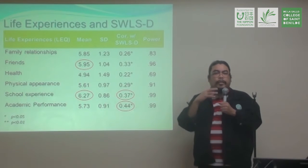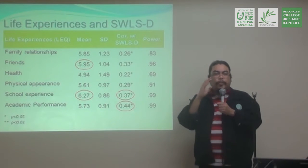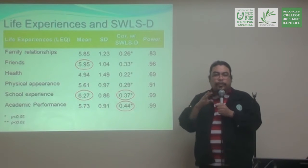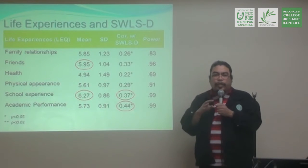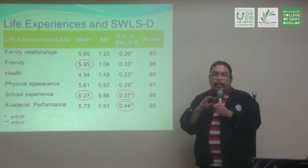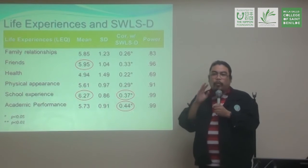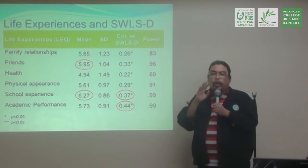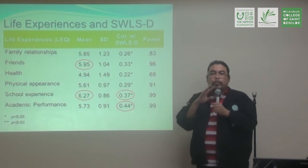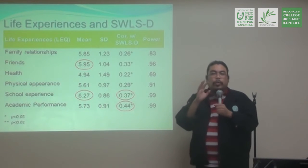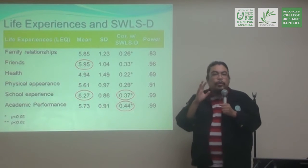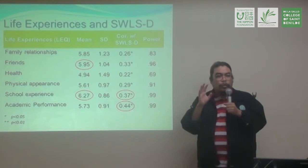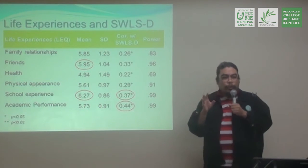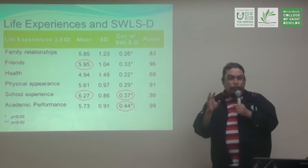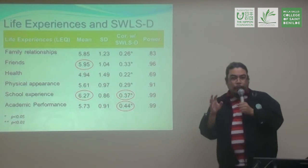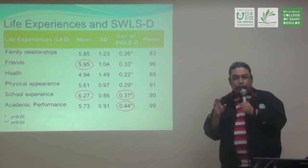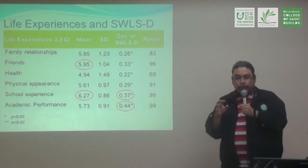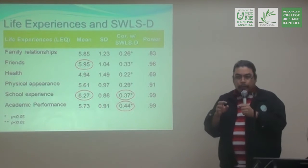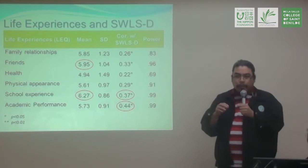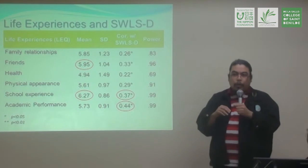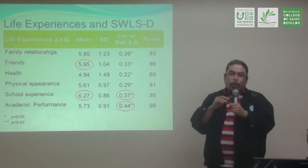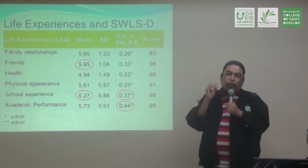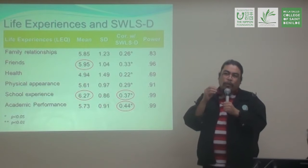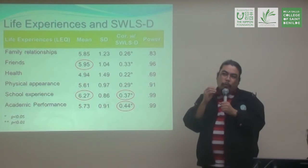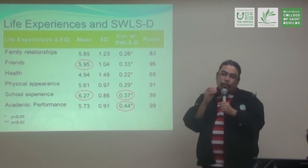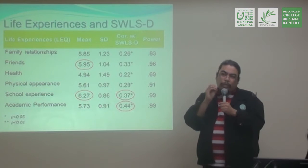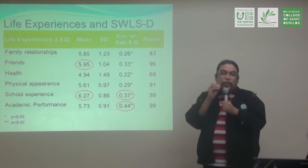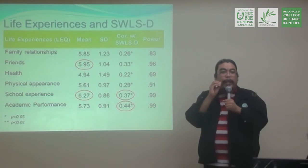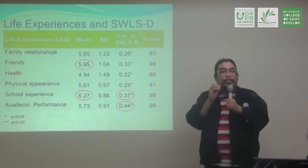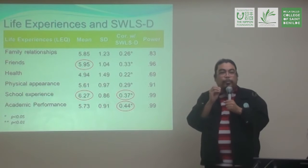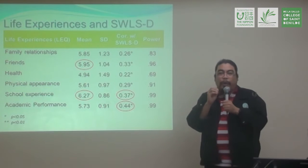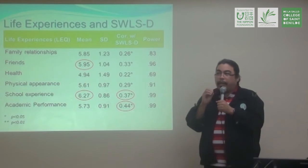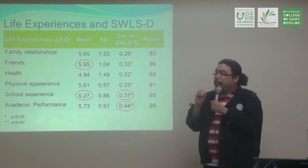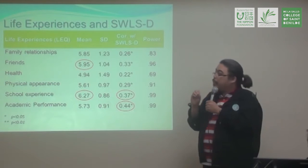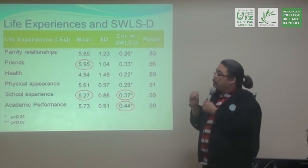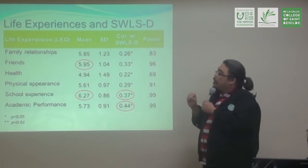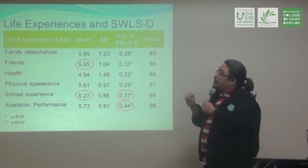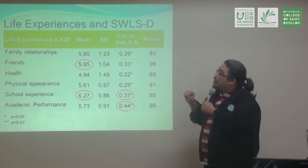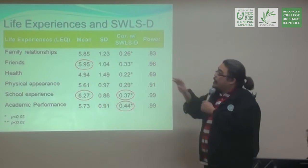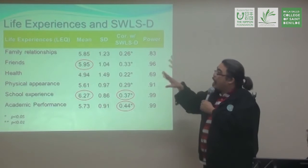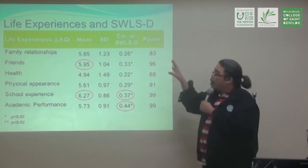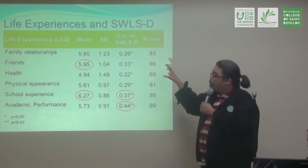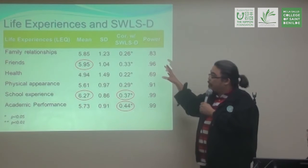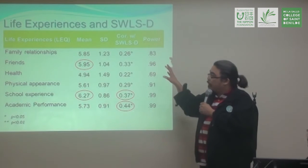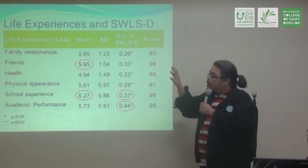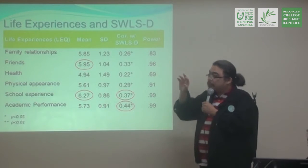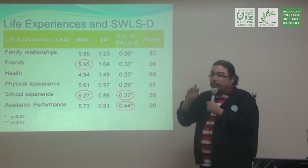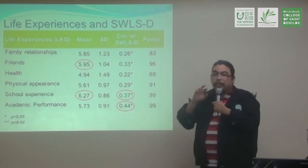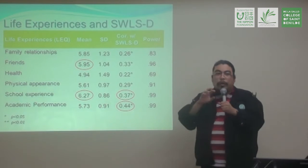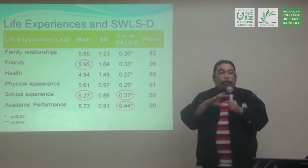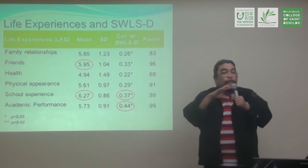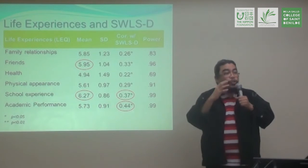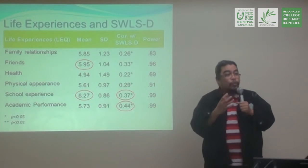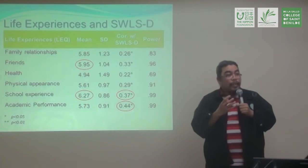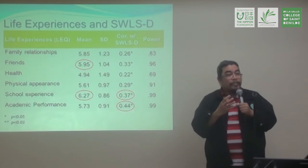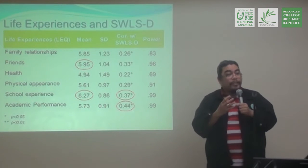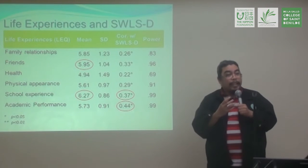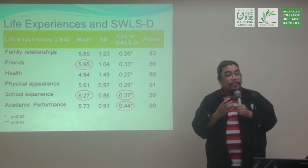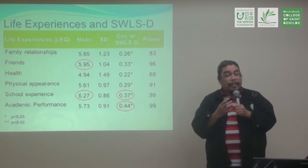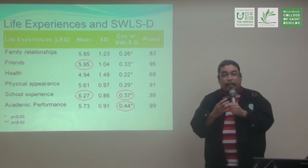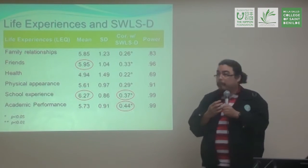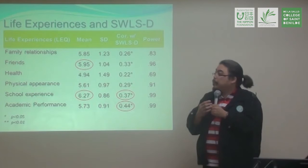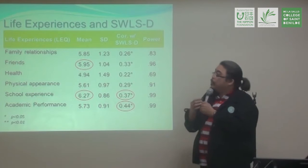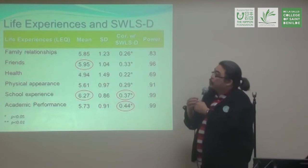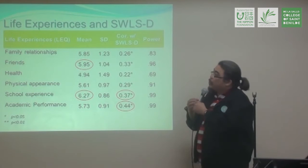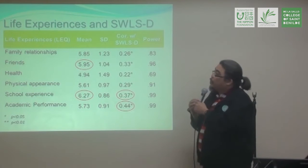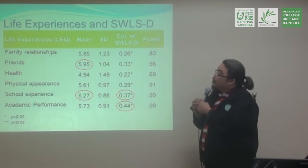I wanted to check what would contribute or what would someone explain the happiness of the students at